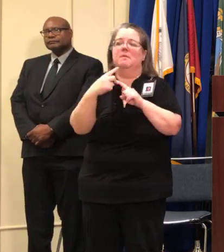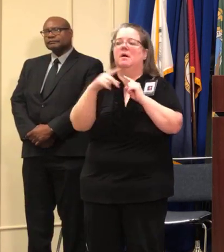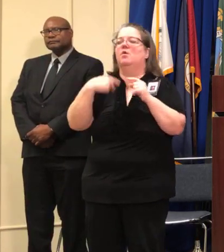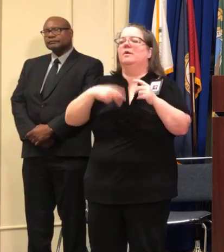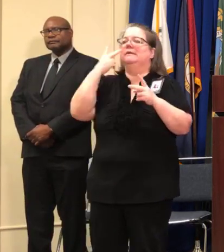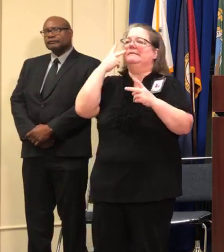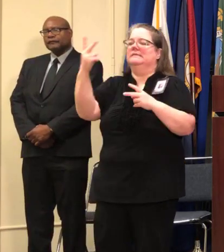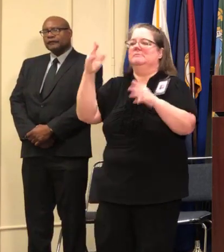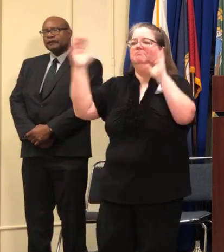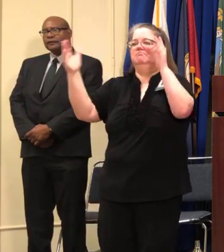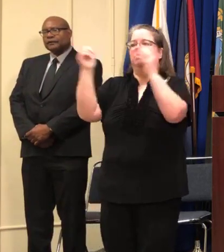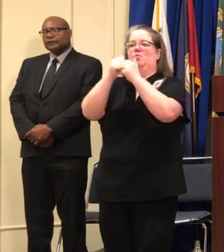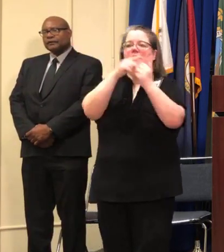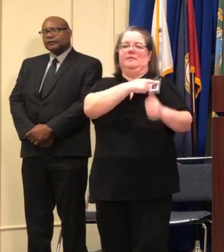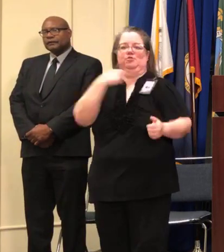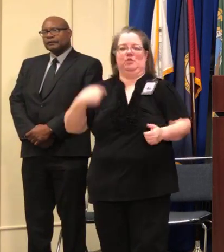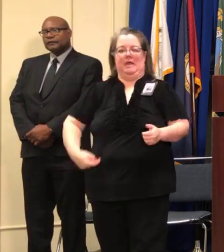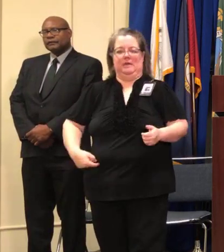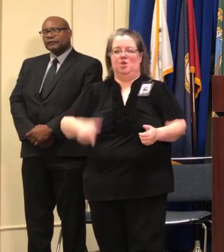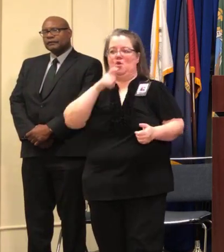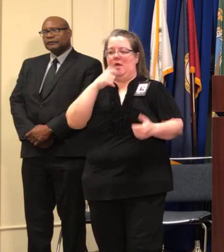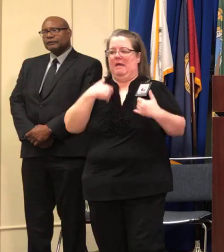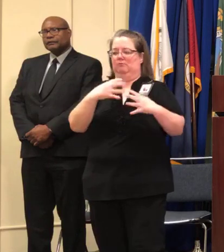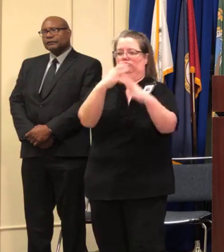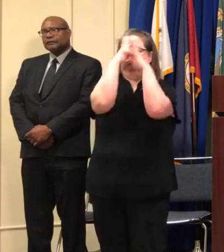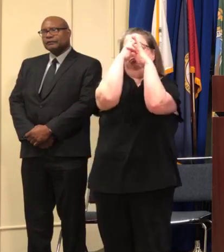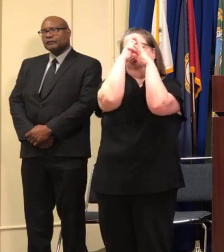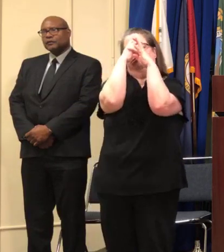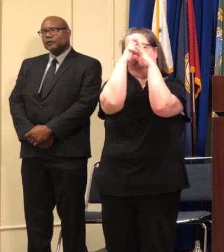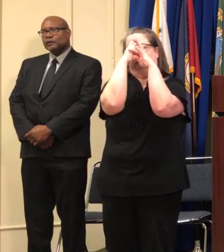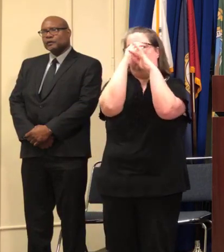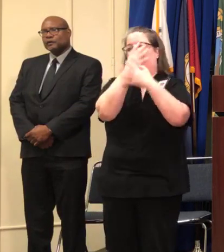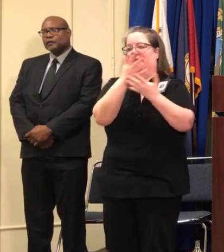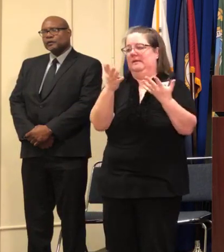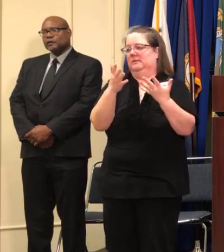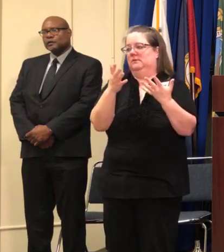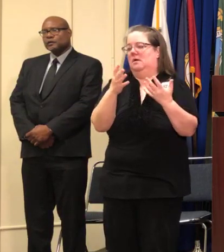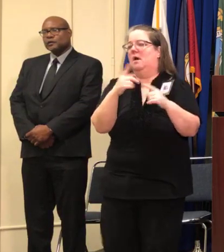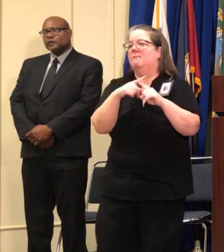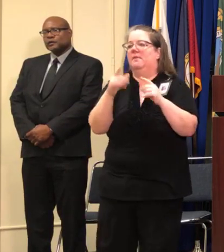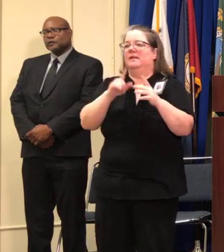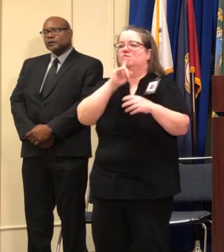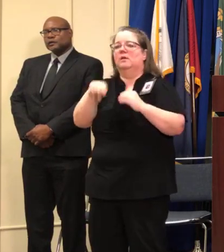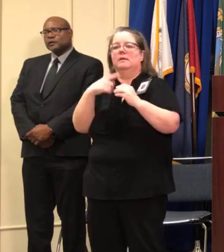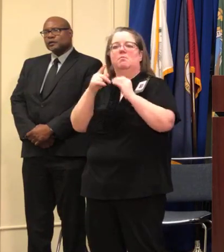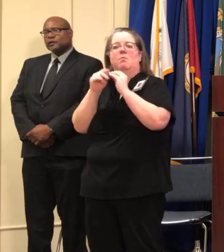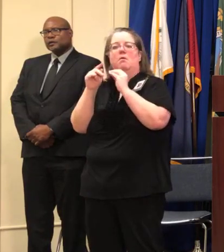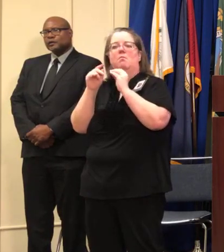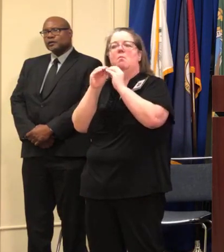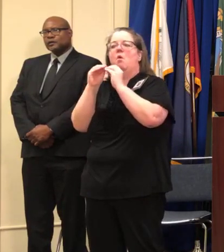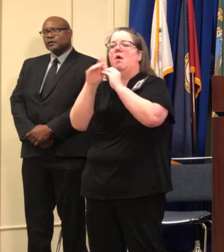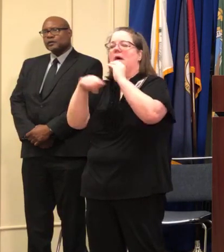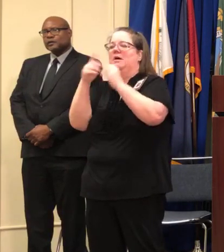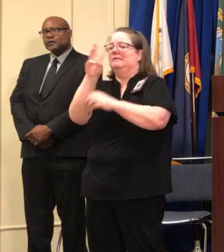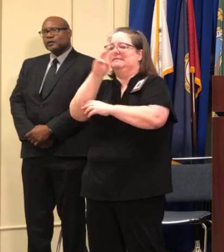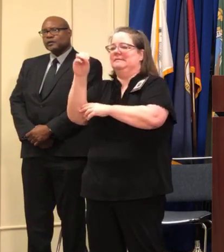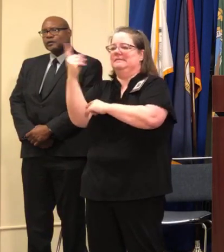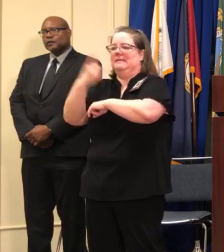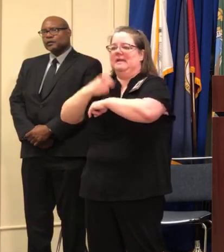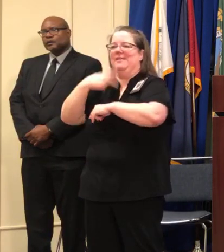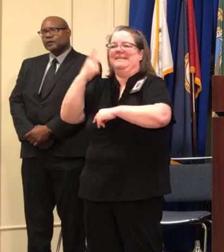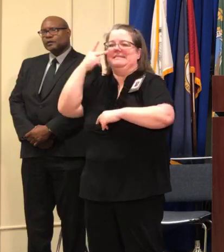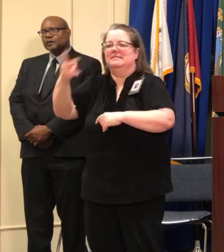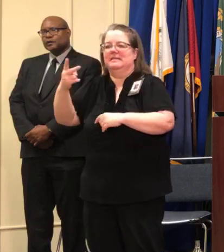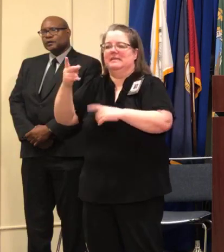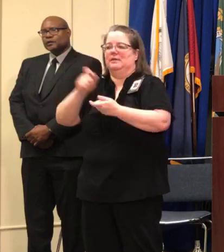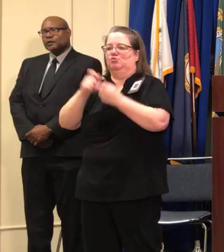other countries that have implemented very stringent measures, and it really was about the 60-day mark where they began to see impact